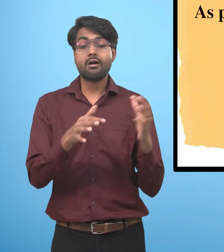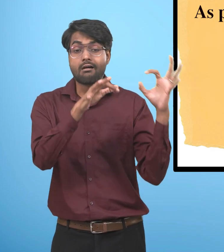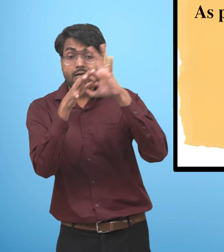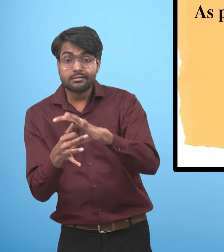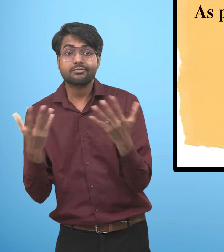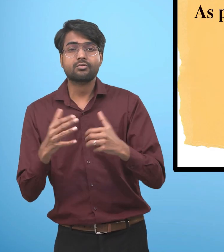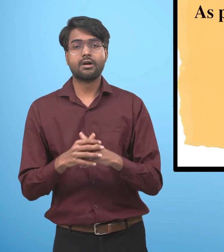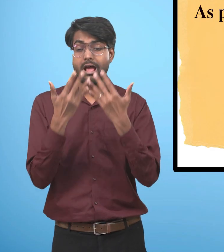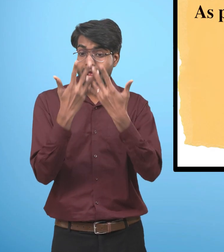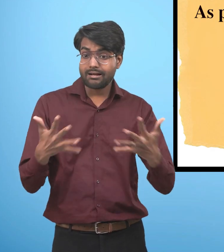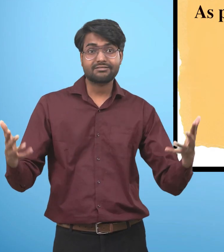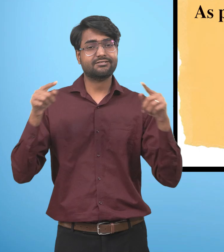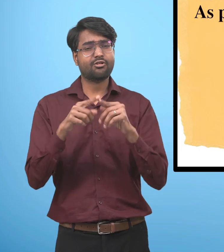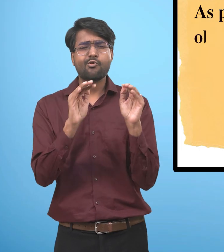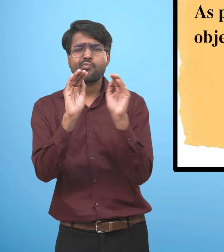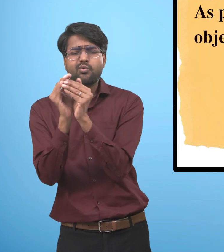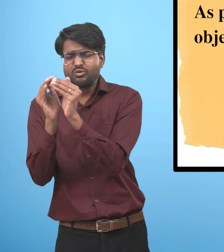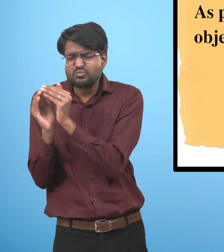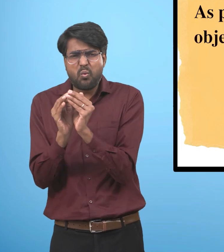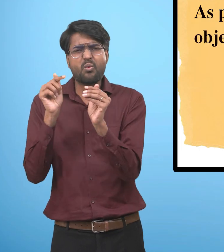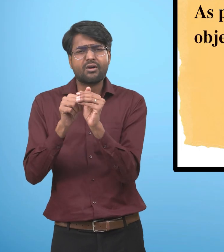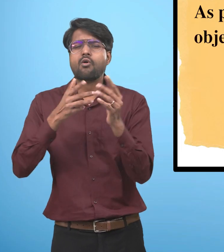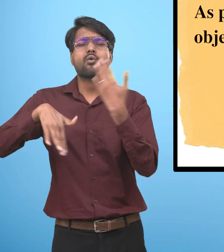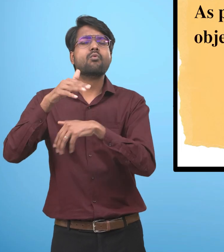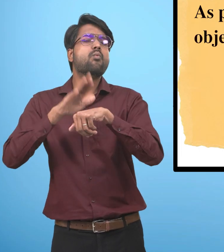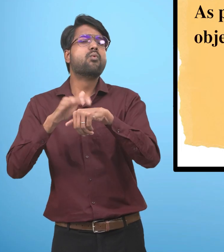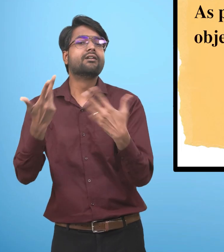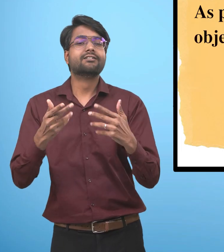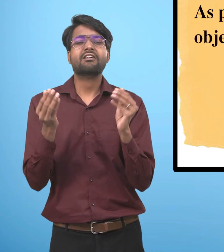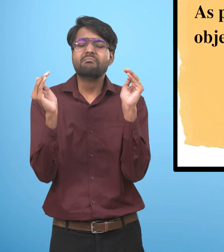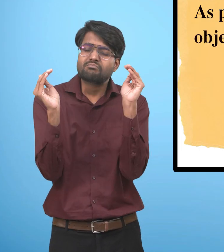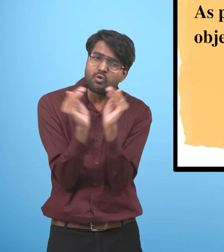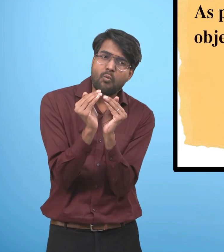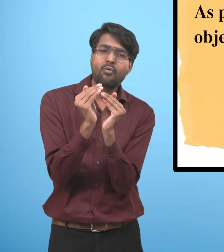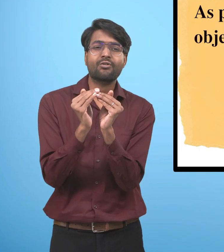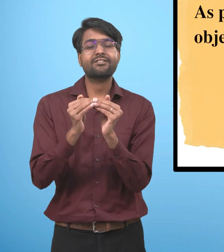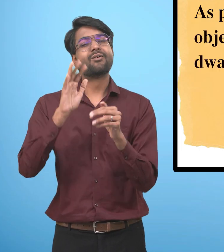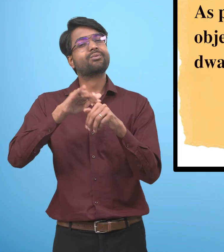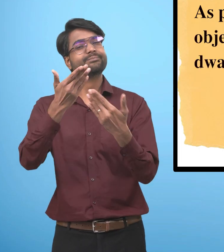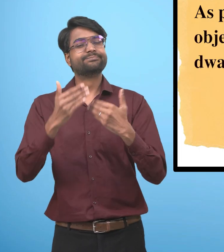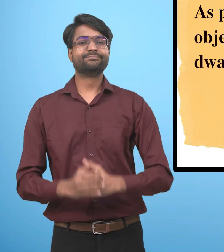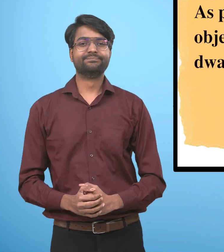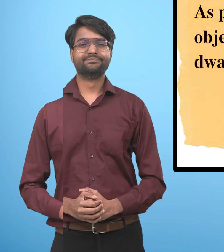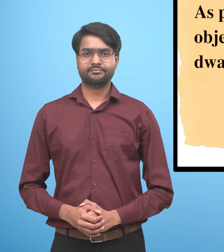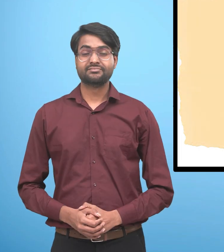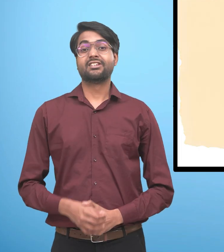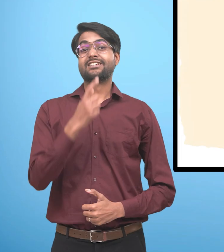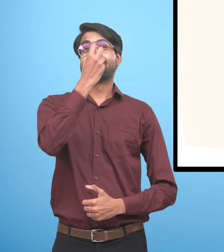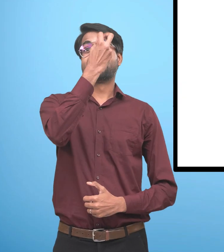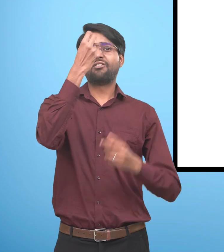this definition, these smaller objects, including Pluto, are now called dwarf planets. Can